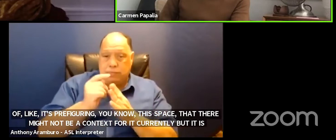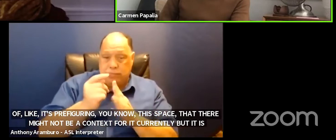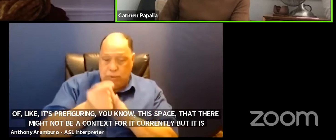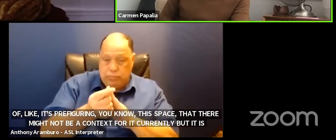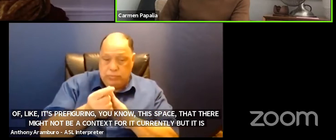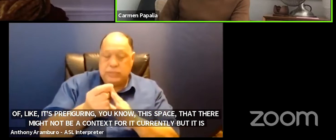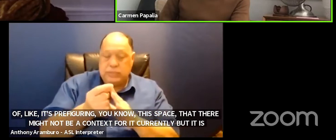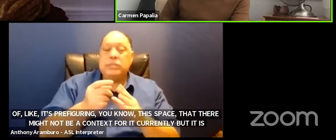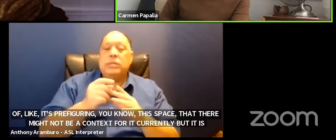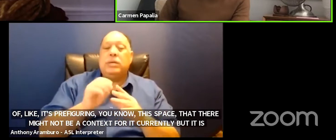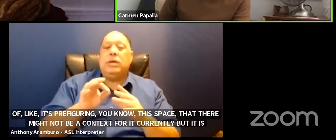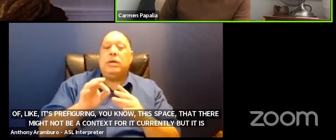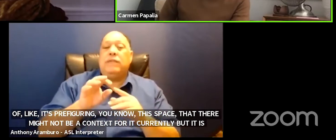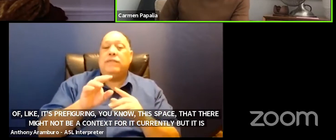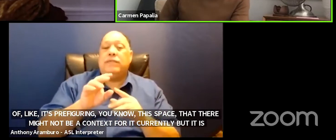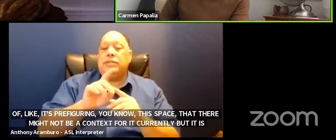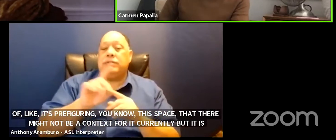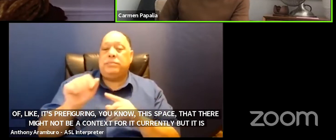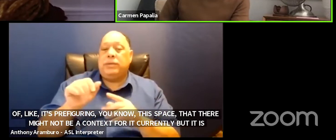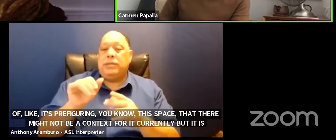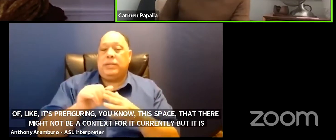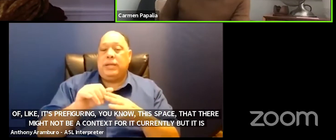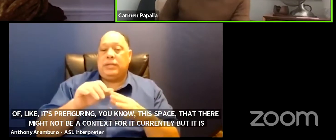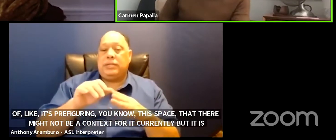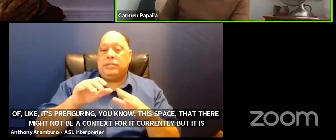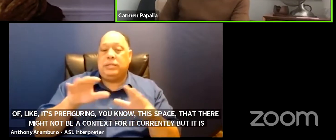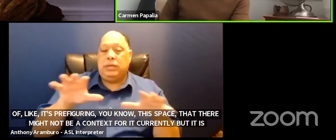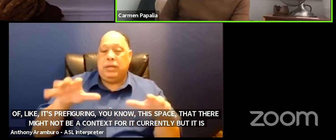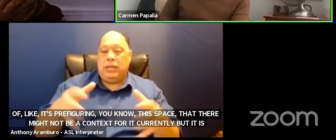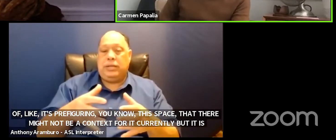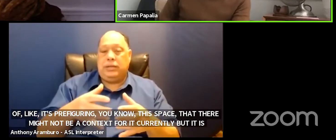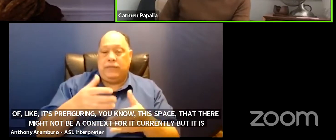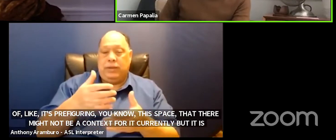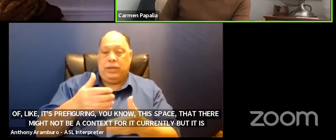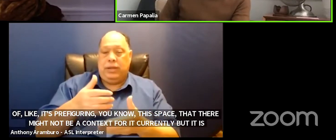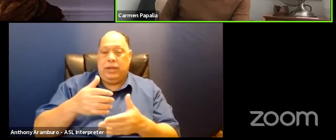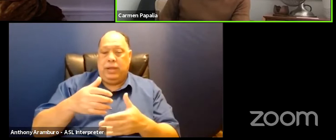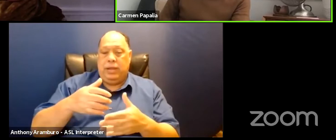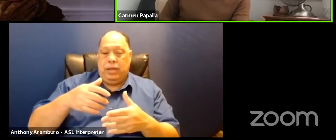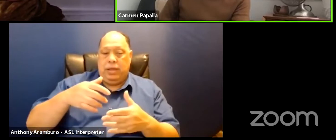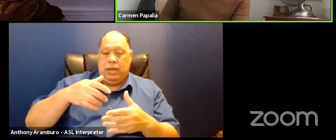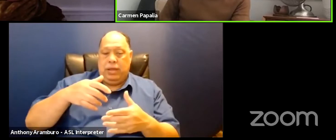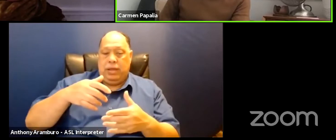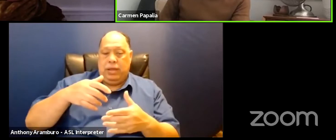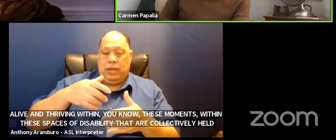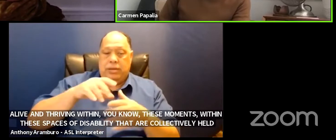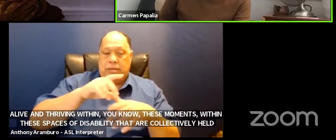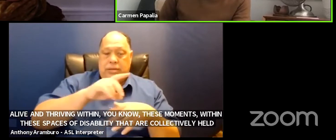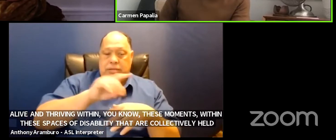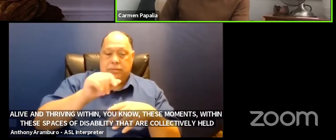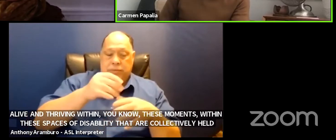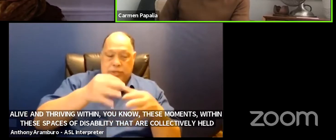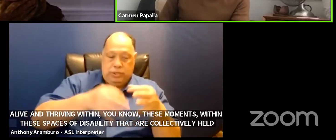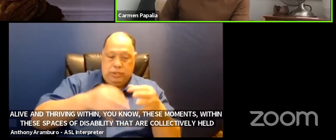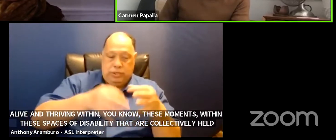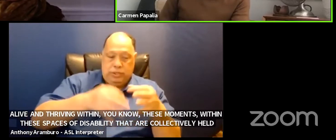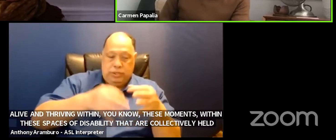of disability that are collectively held around these principles of disability justice, of, you know, the kinds